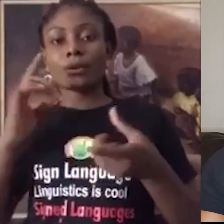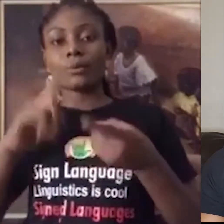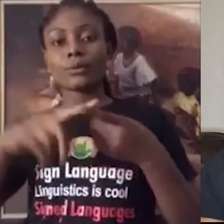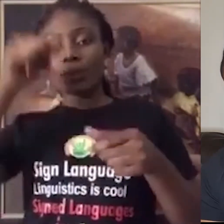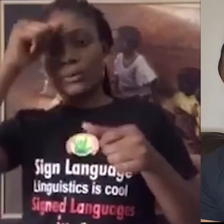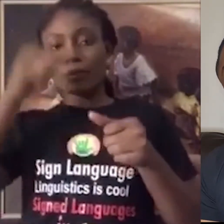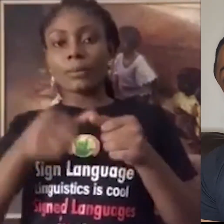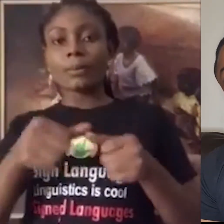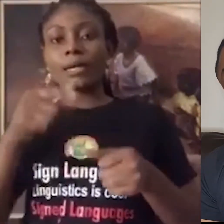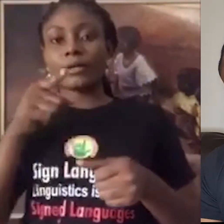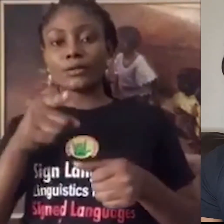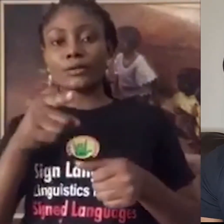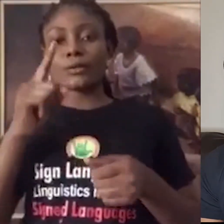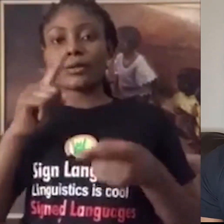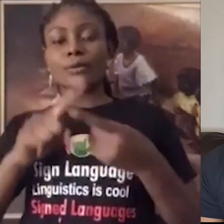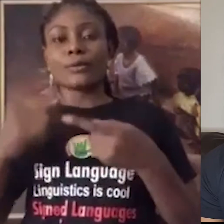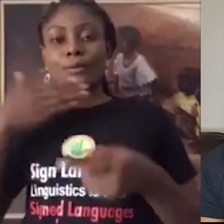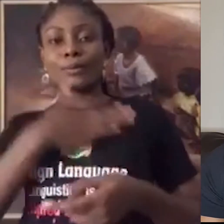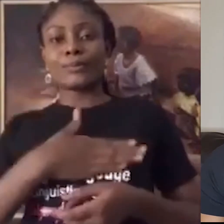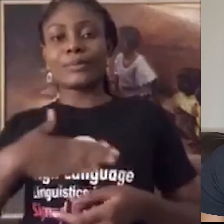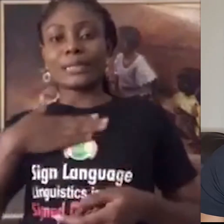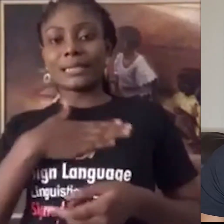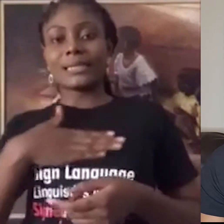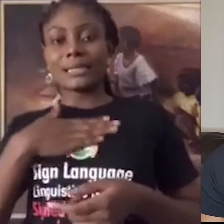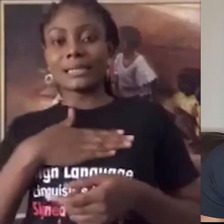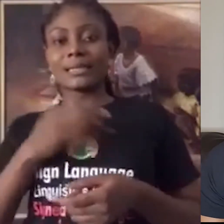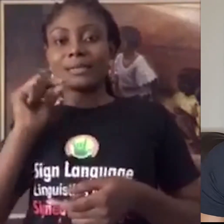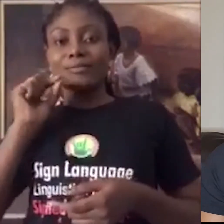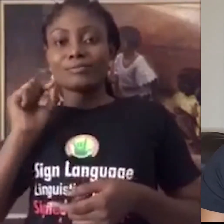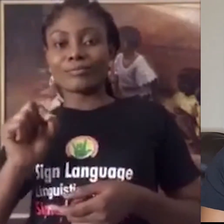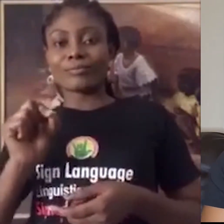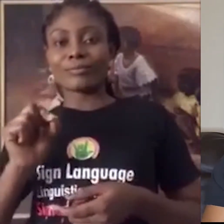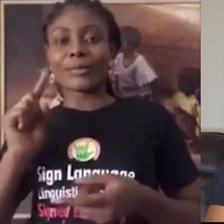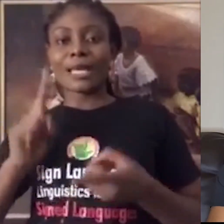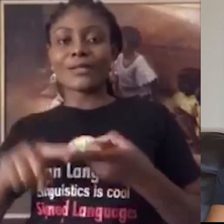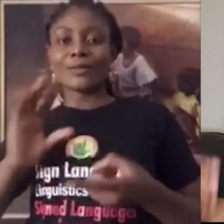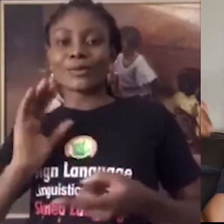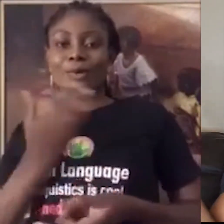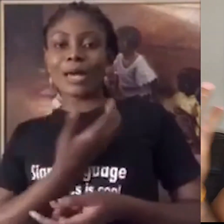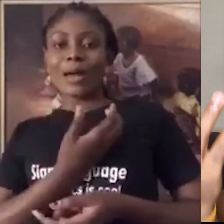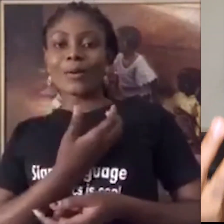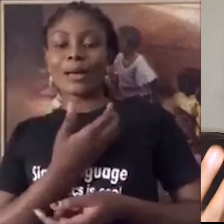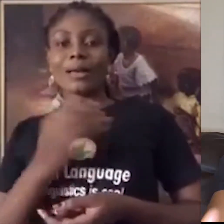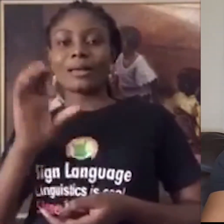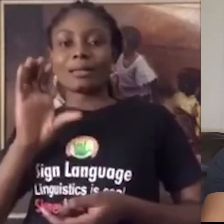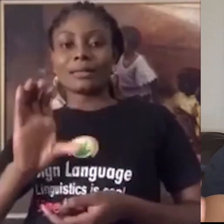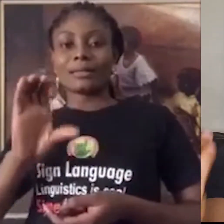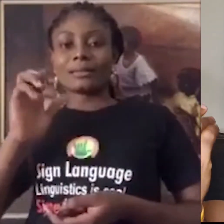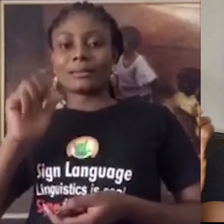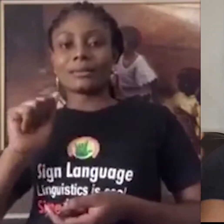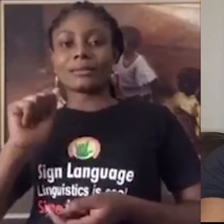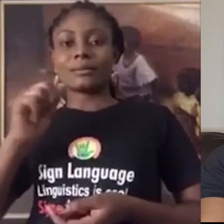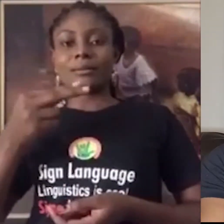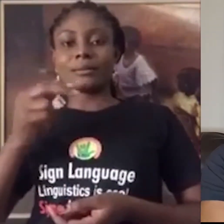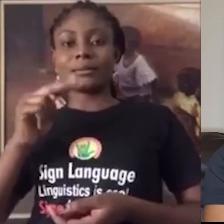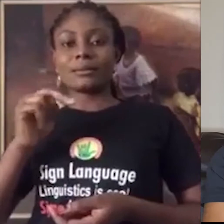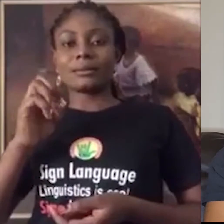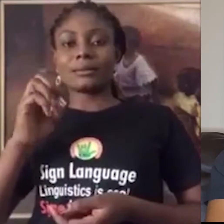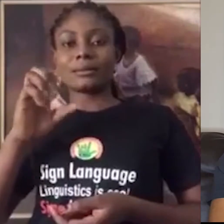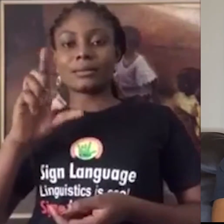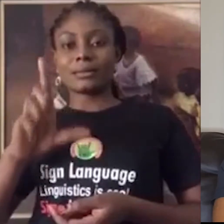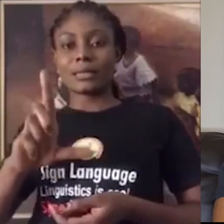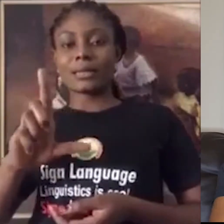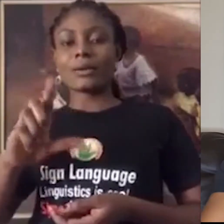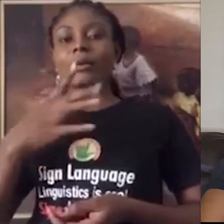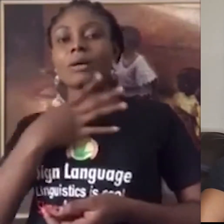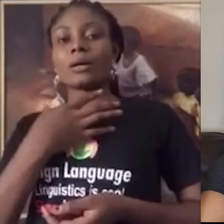to remind you to please subscribe to our YouTube channel. Hit the subscribe button if you have not done